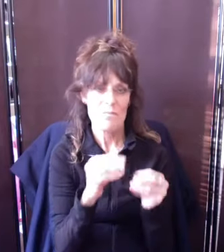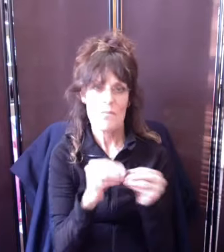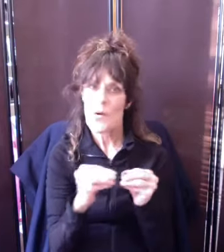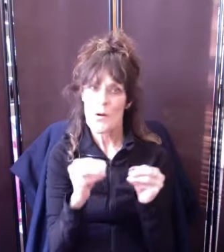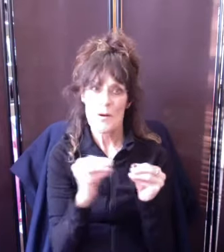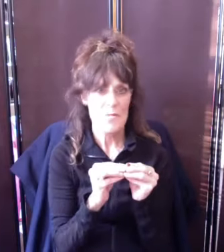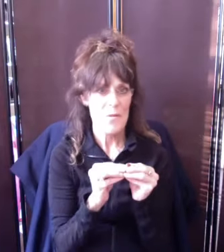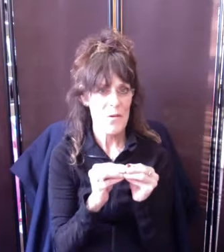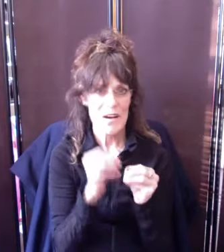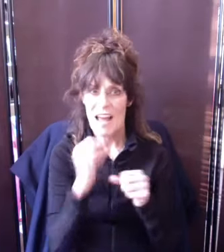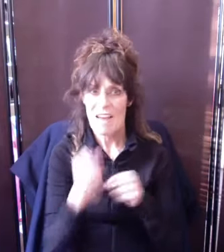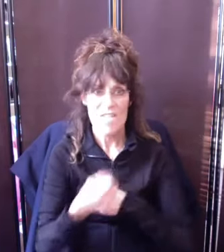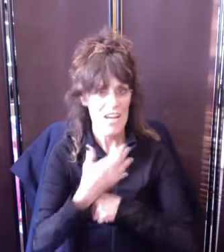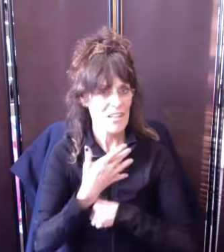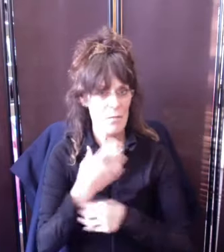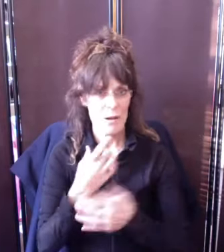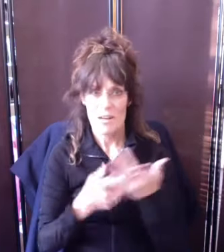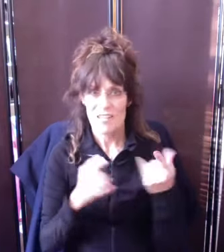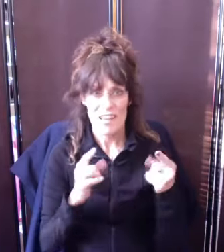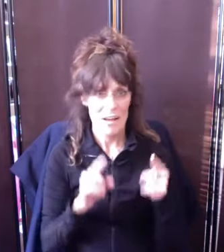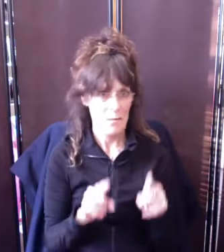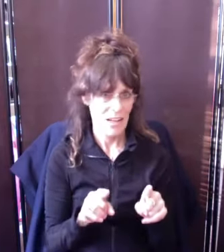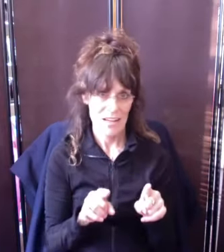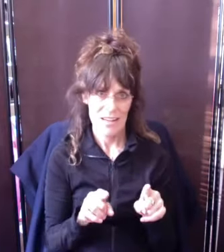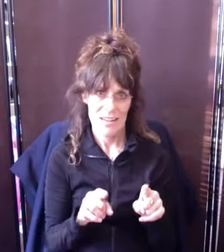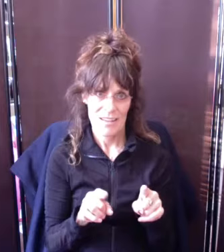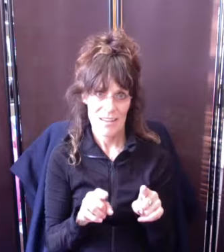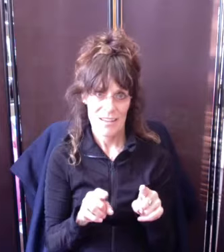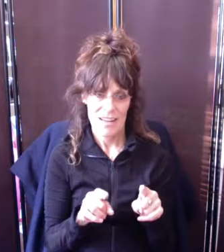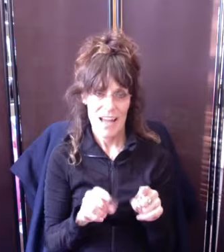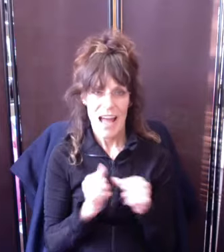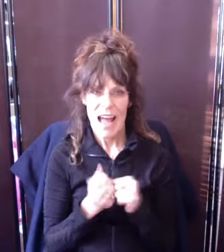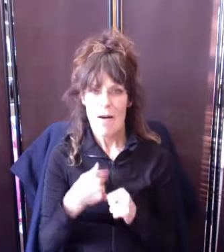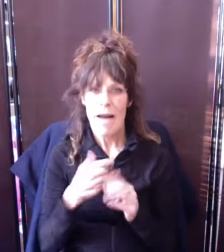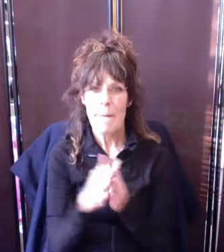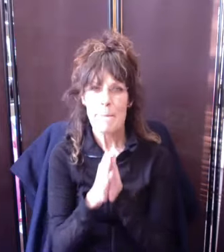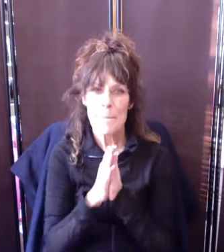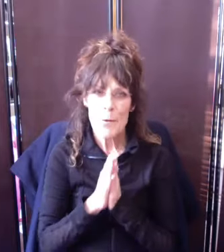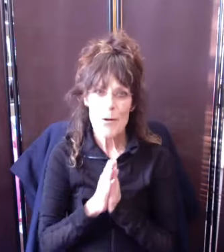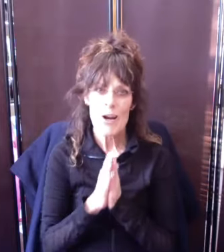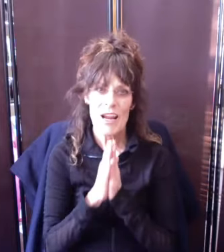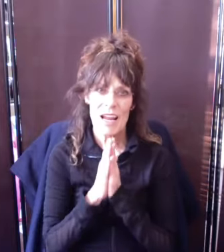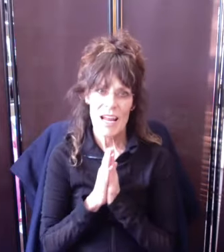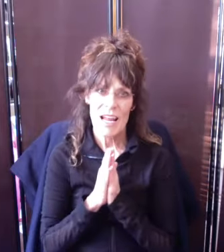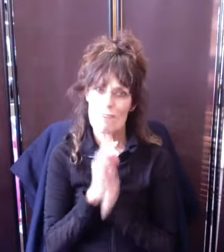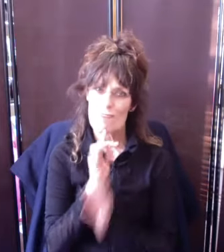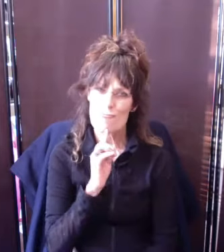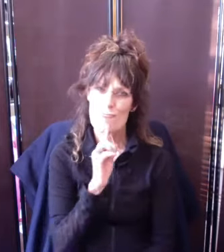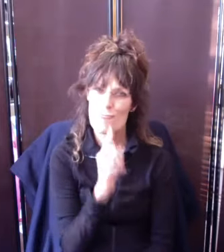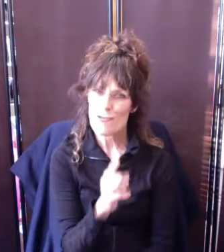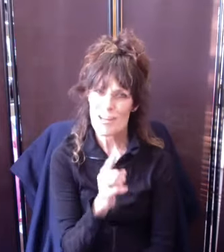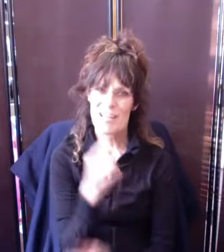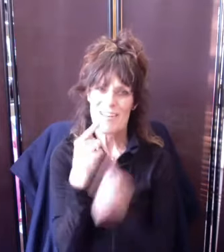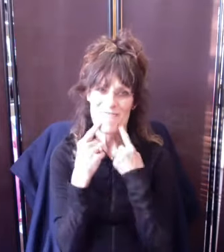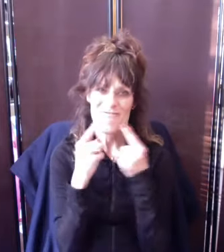by what you're doing, right? That how I pray really finally is defining how I